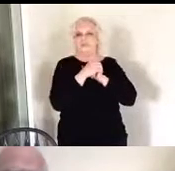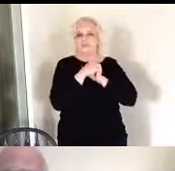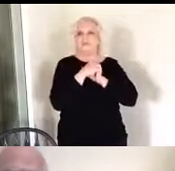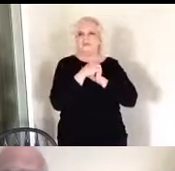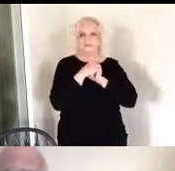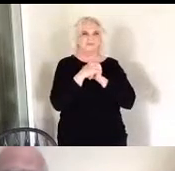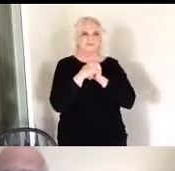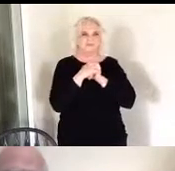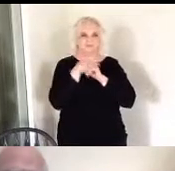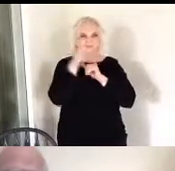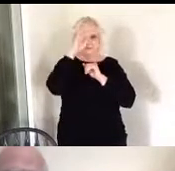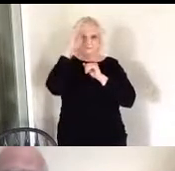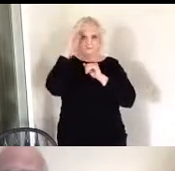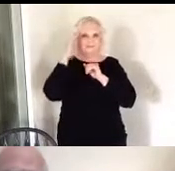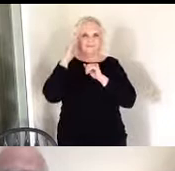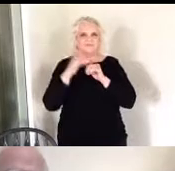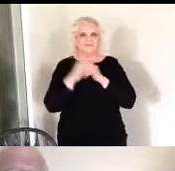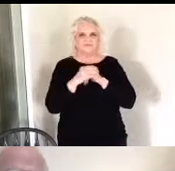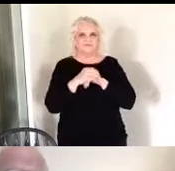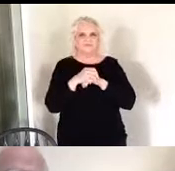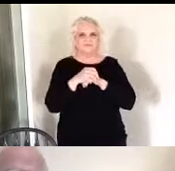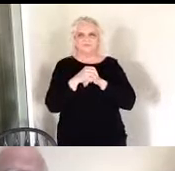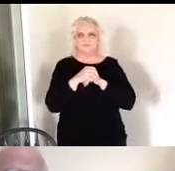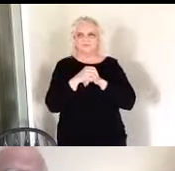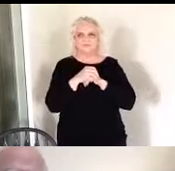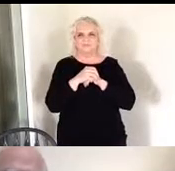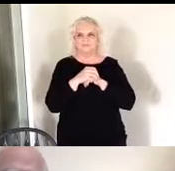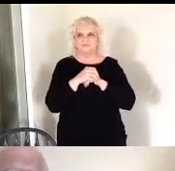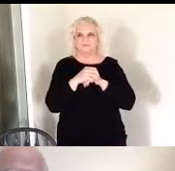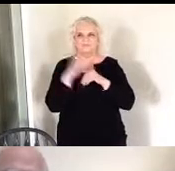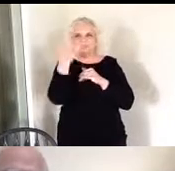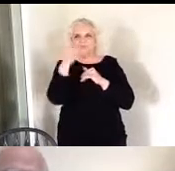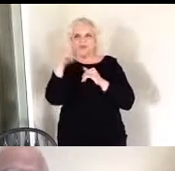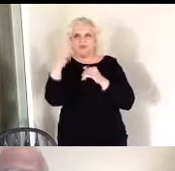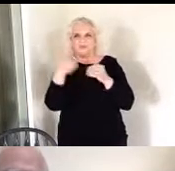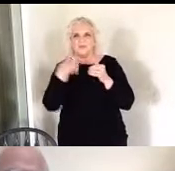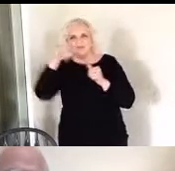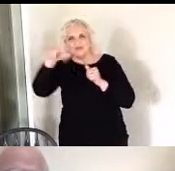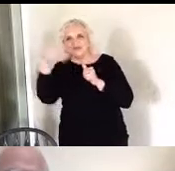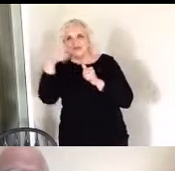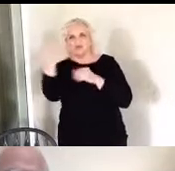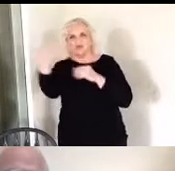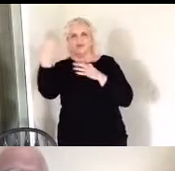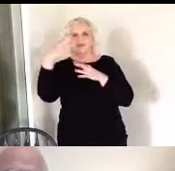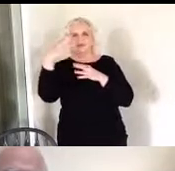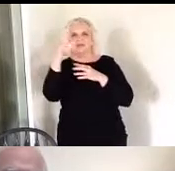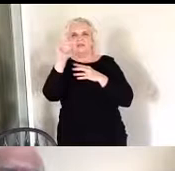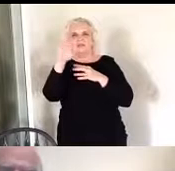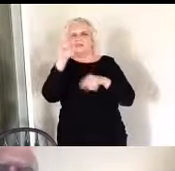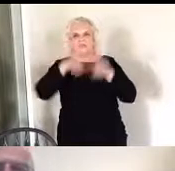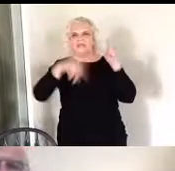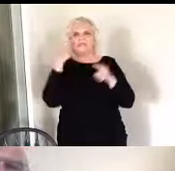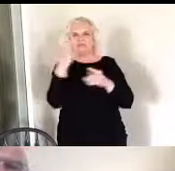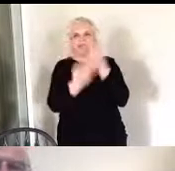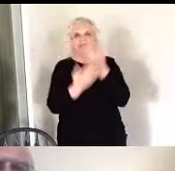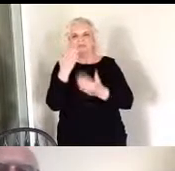That's probably even more white. It's, Does it's, anybody else have glare on the interpreter? Other than